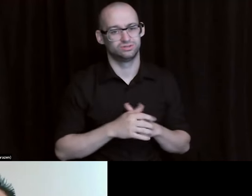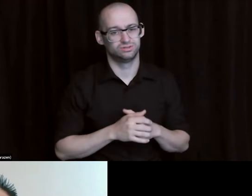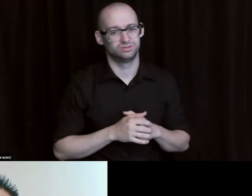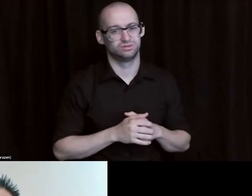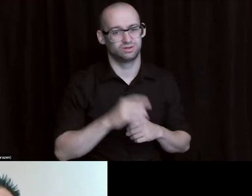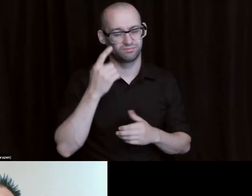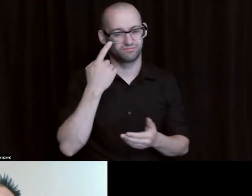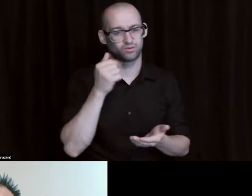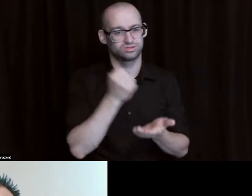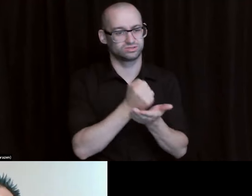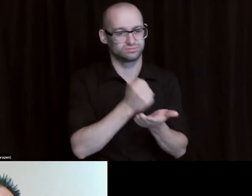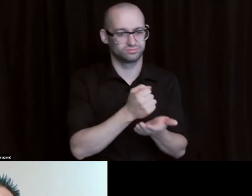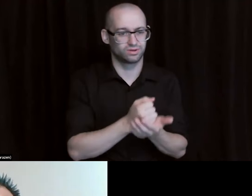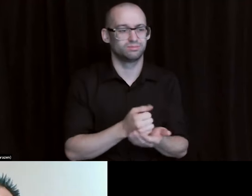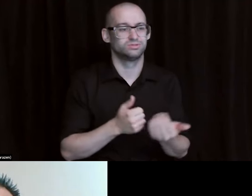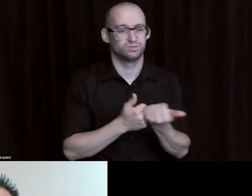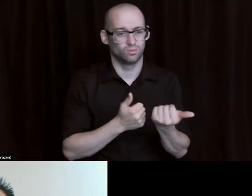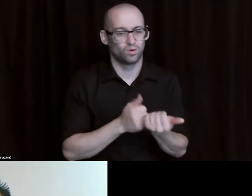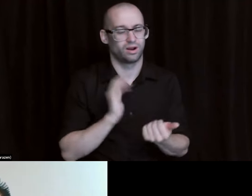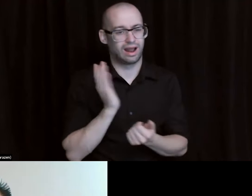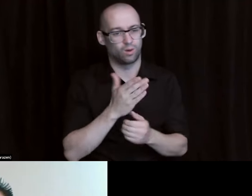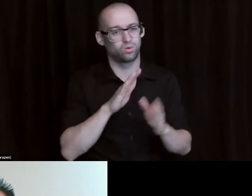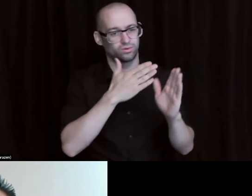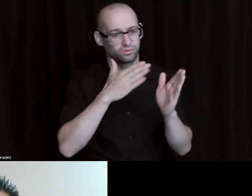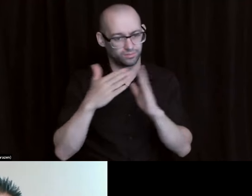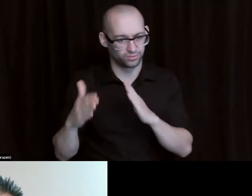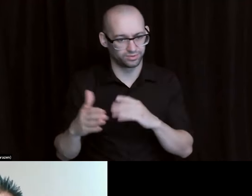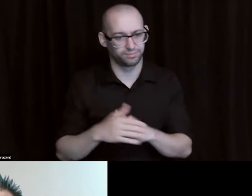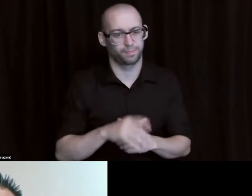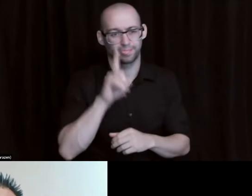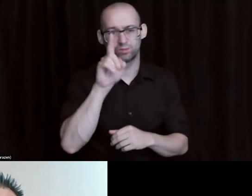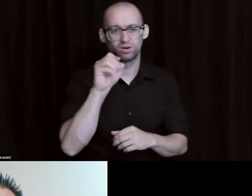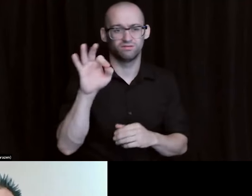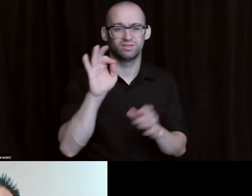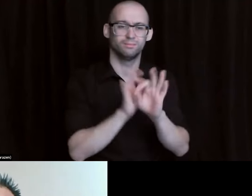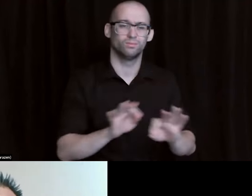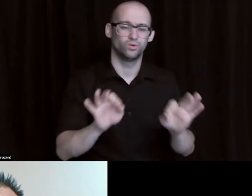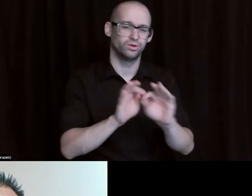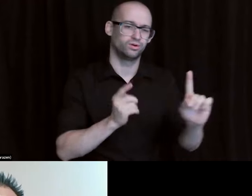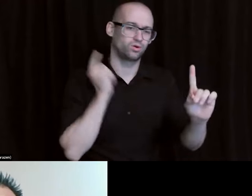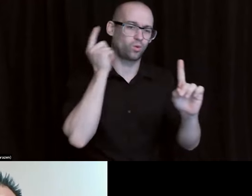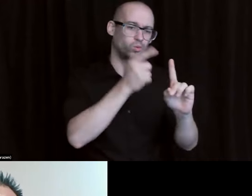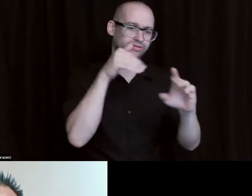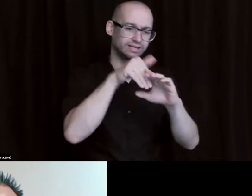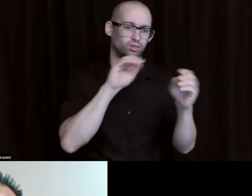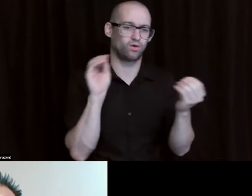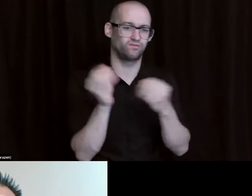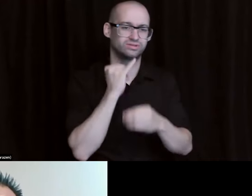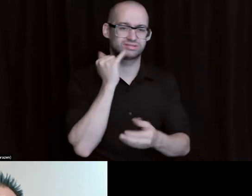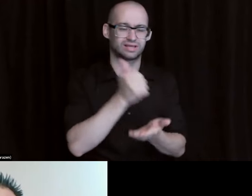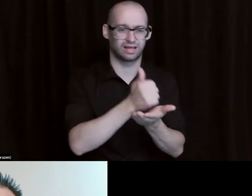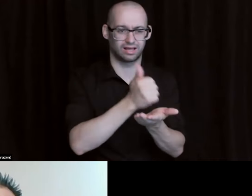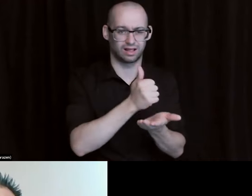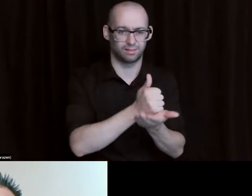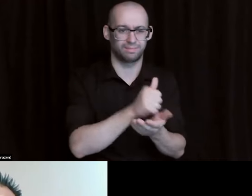our community. Like I said, one of the main goals here at the office is try to help out